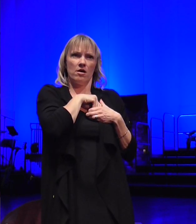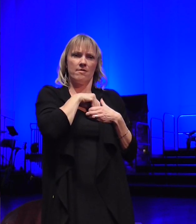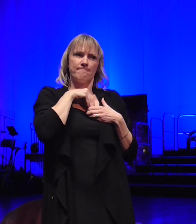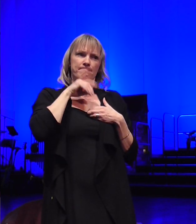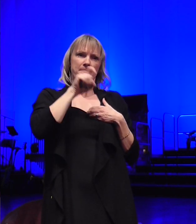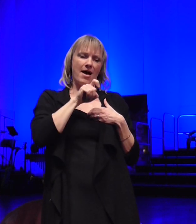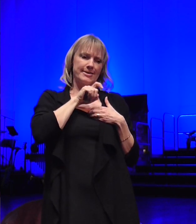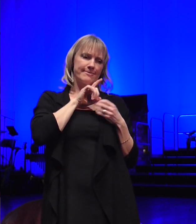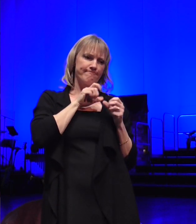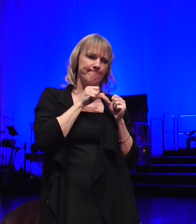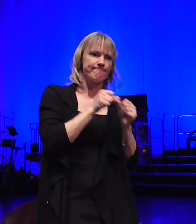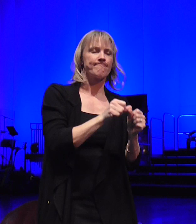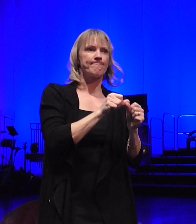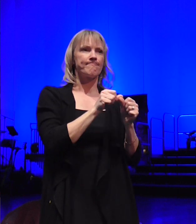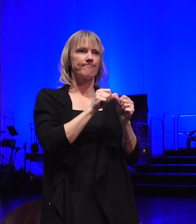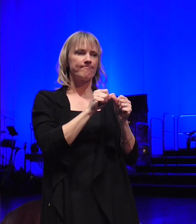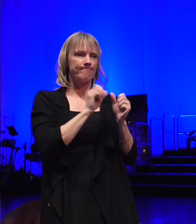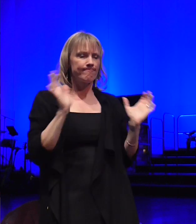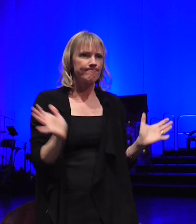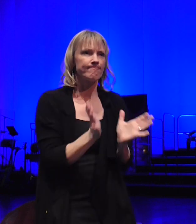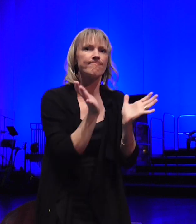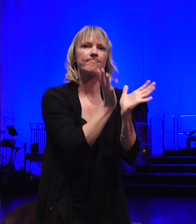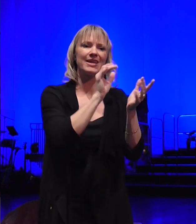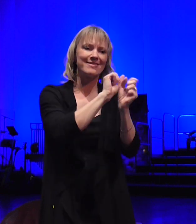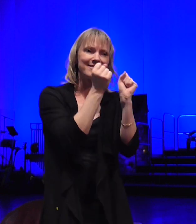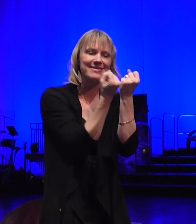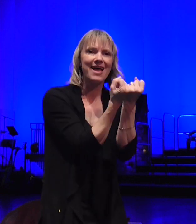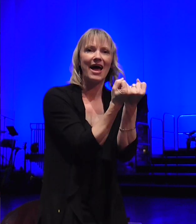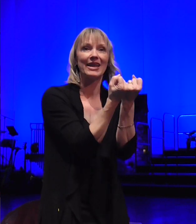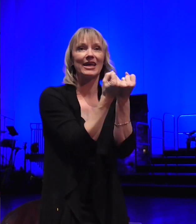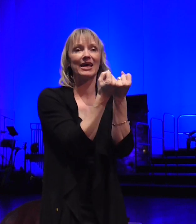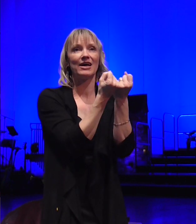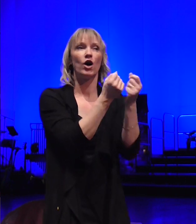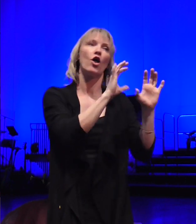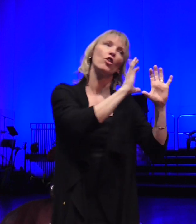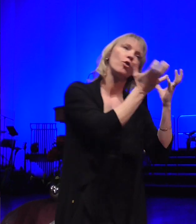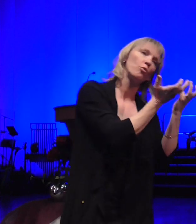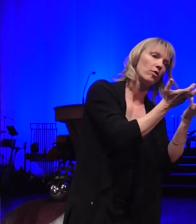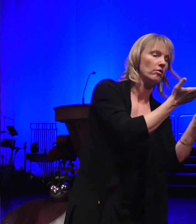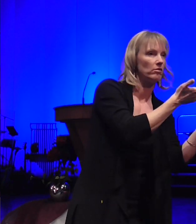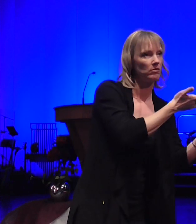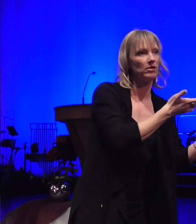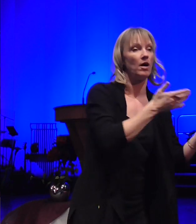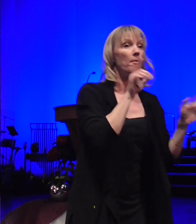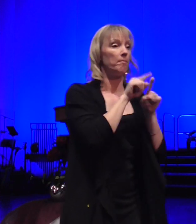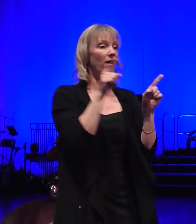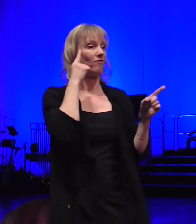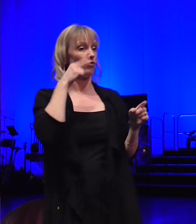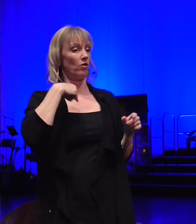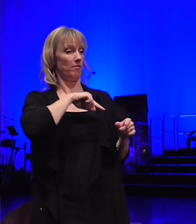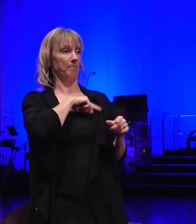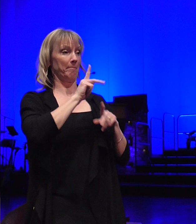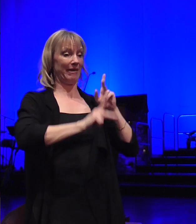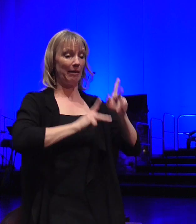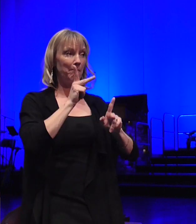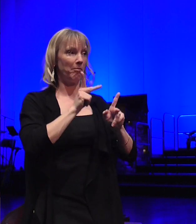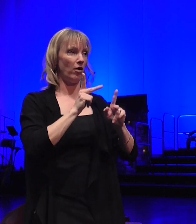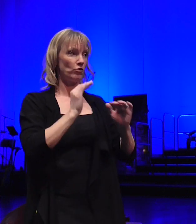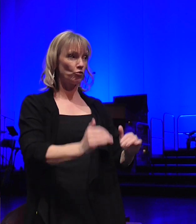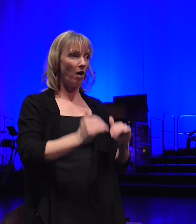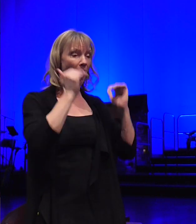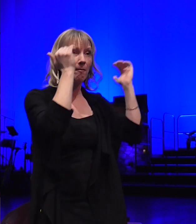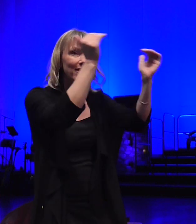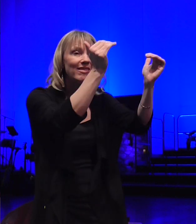its continued as a society. The world's usually doing pretty good on its own. For all of us people to